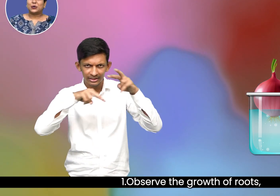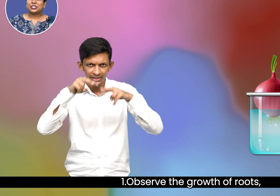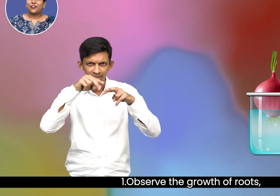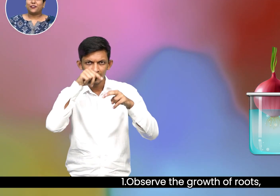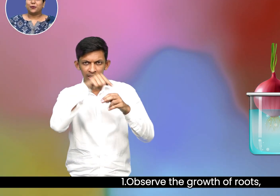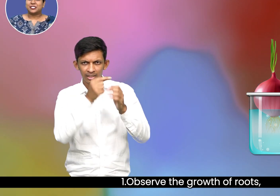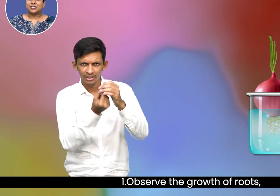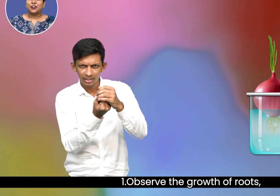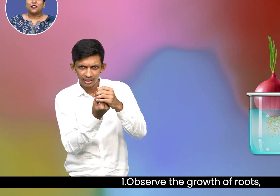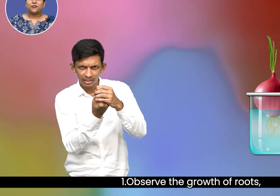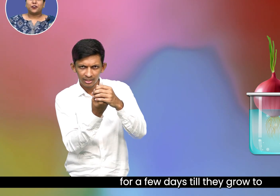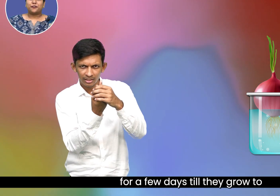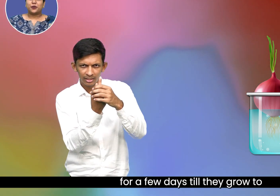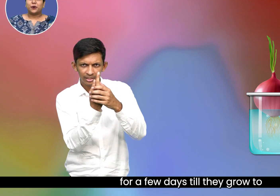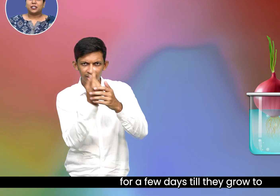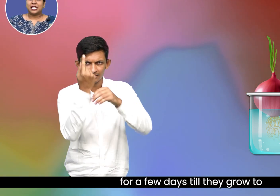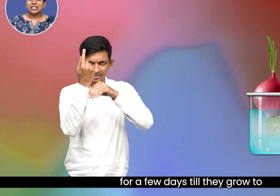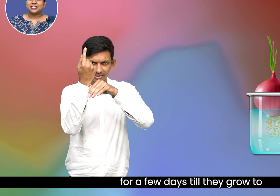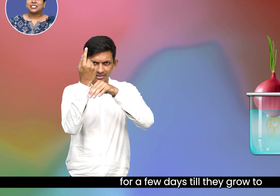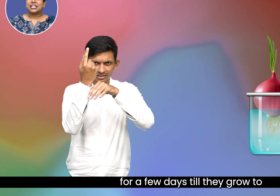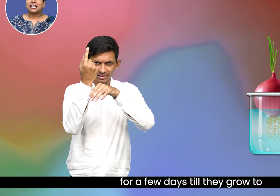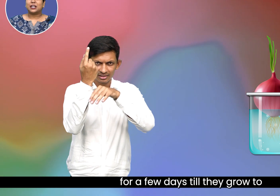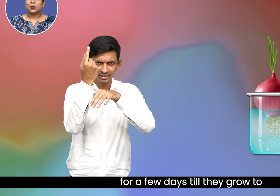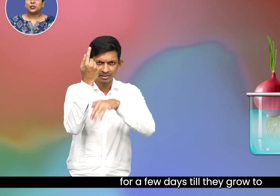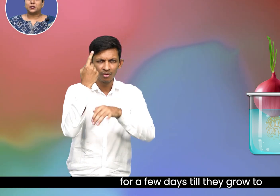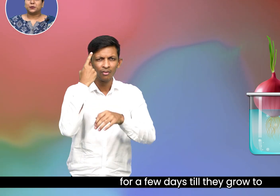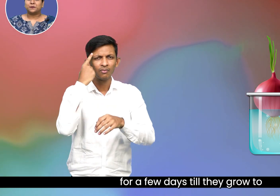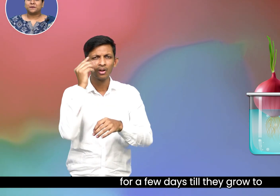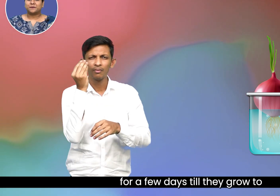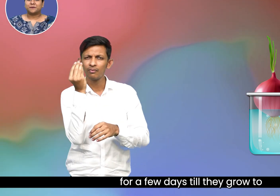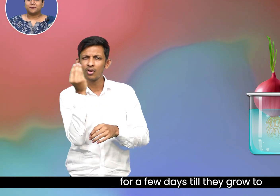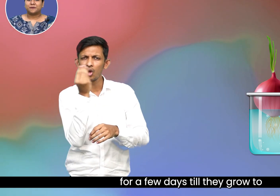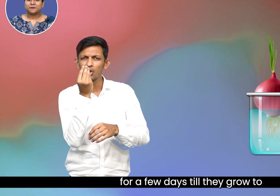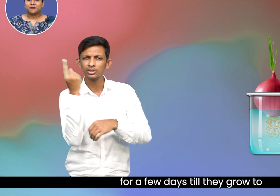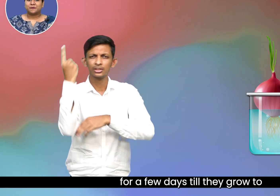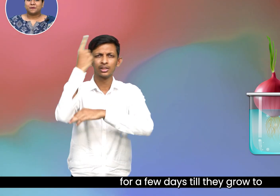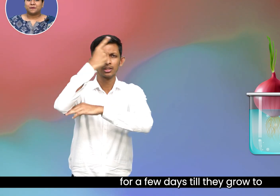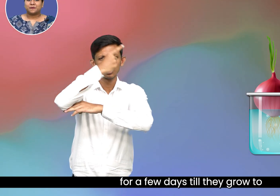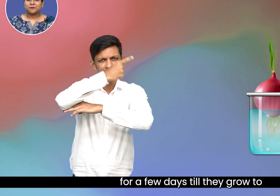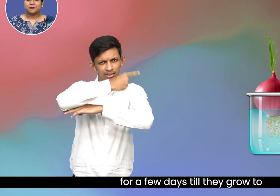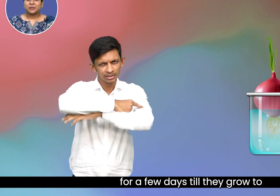Observe the growth of roots for few days till they grow to